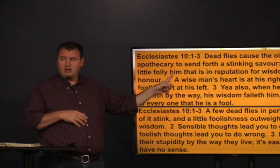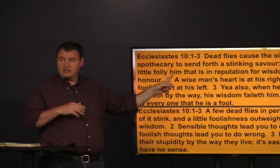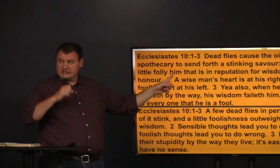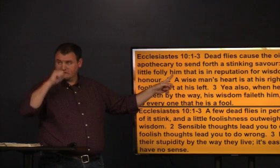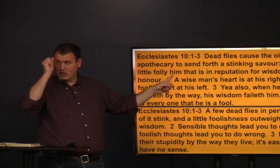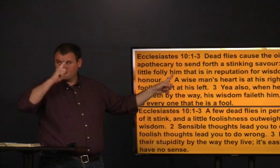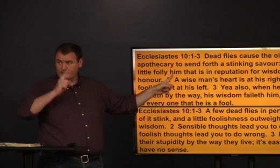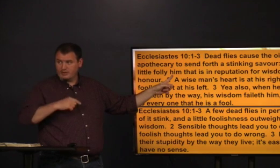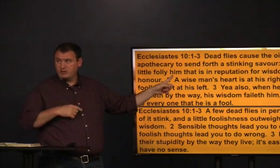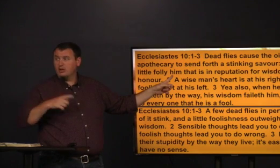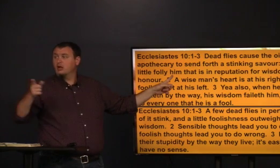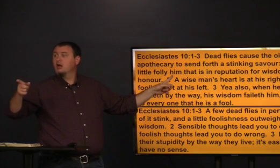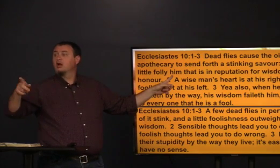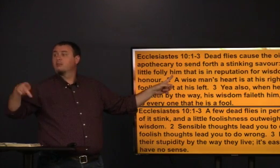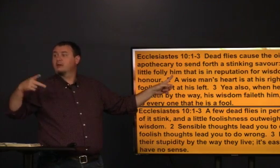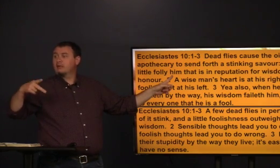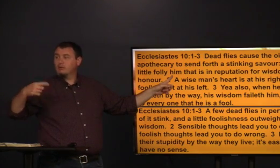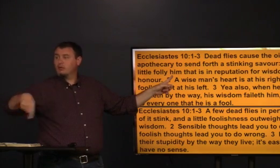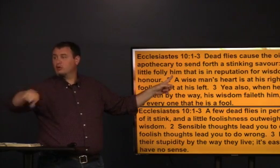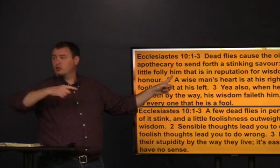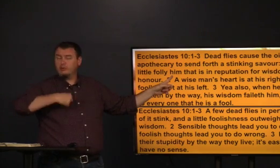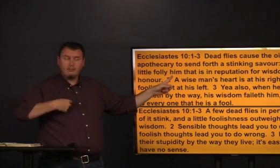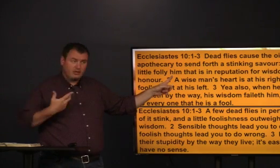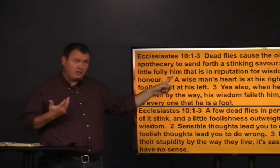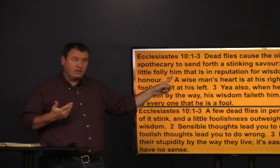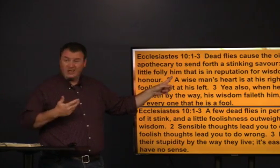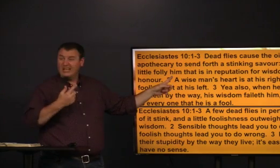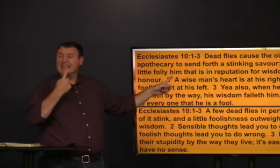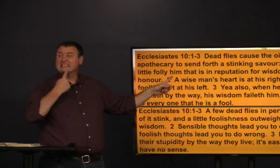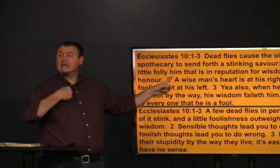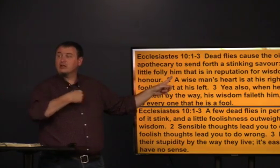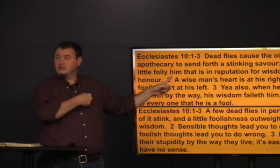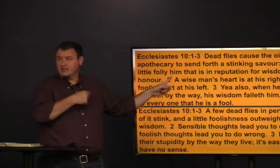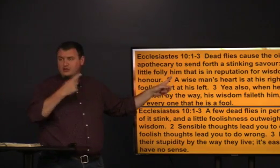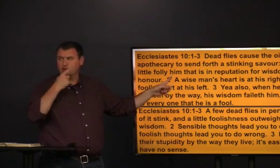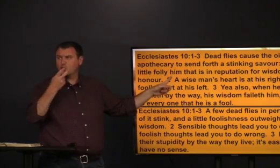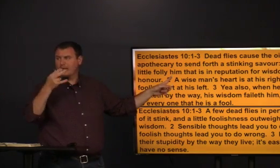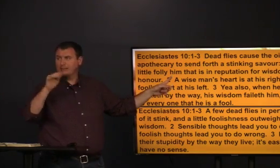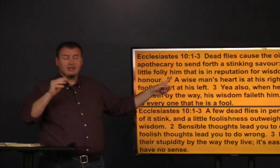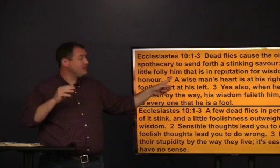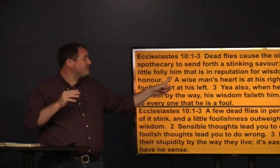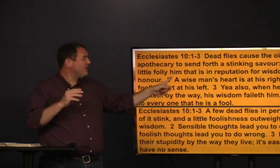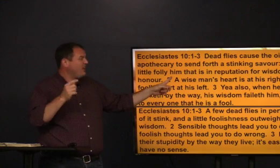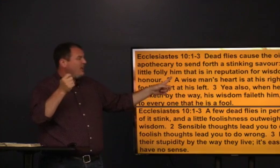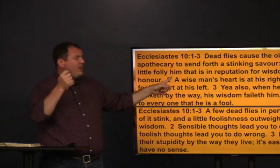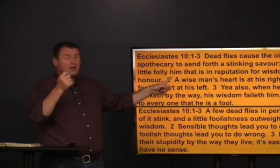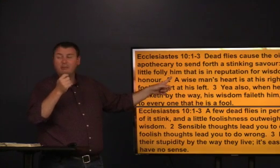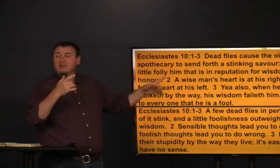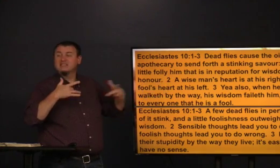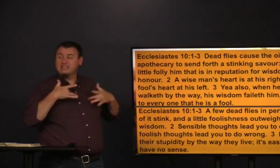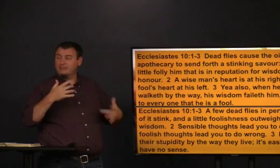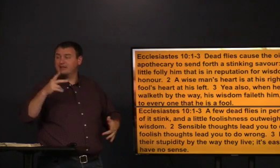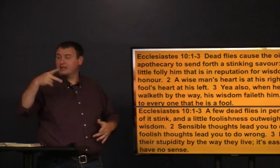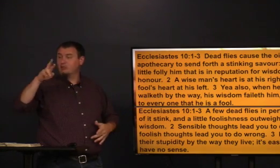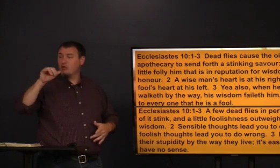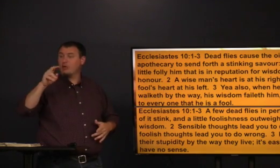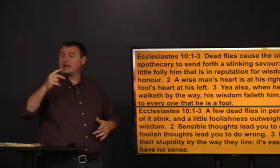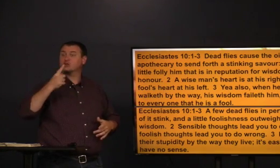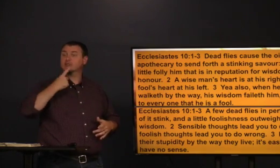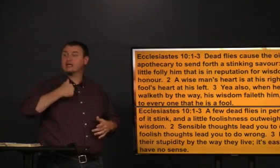Is it Solomon? People, you and me? It tells us who him is. Typically, pronouns will tell